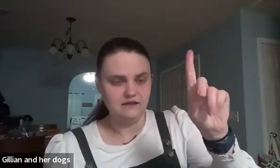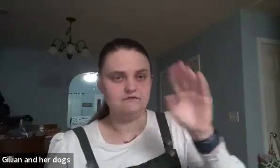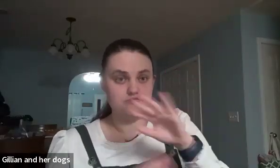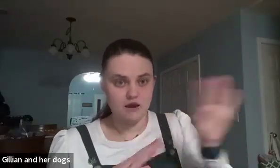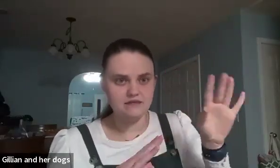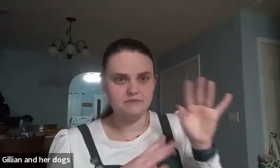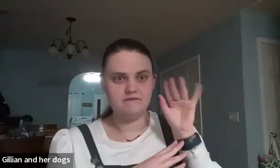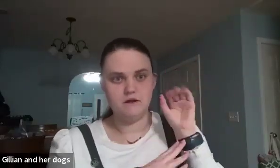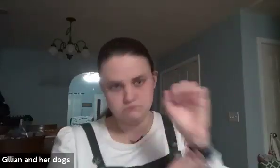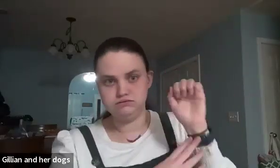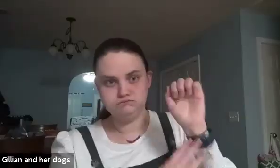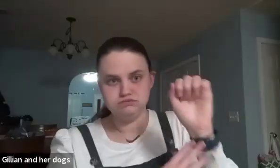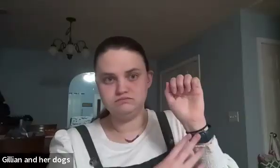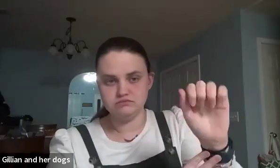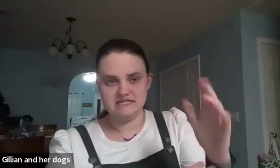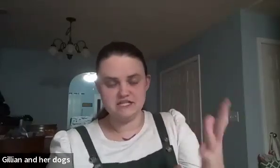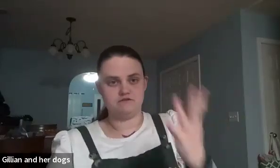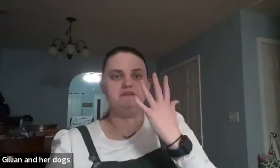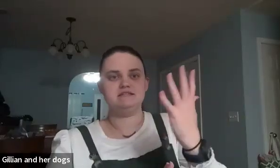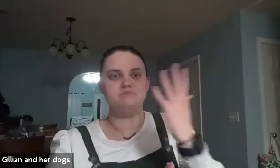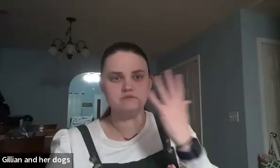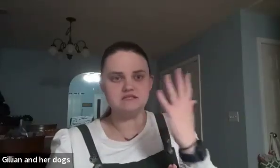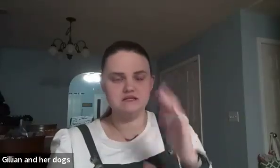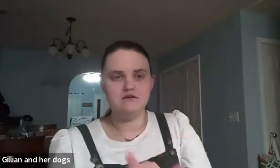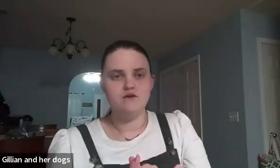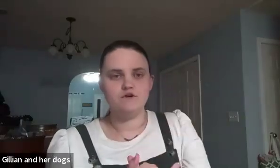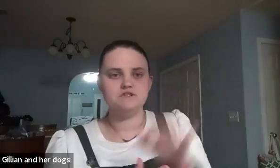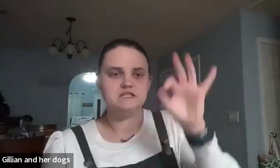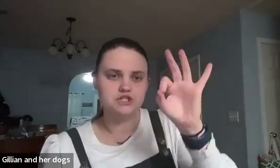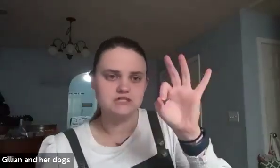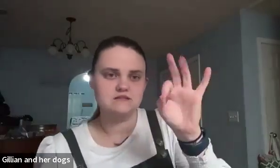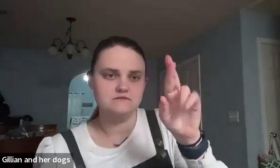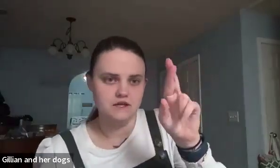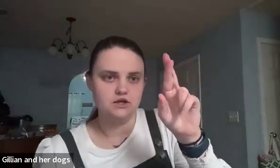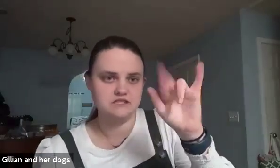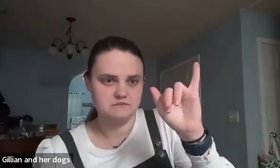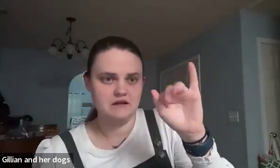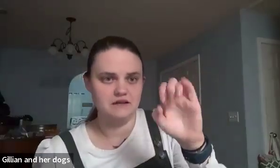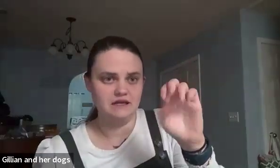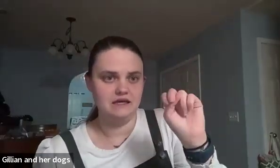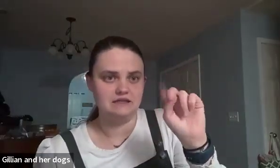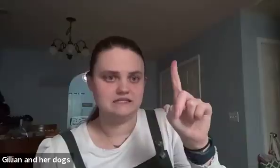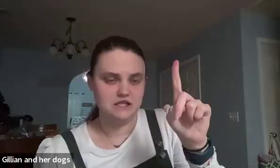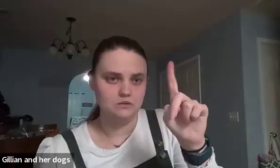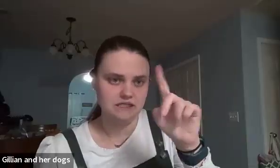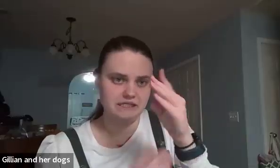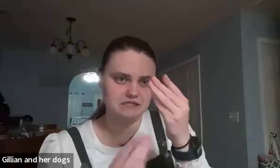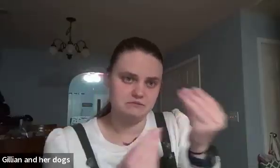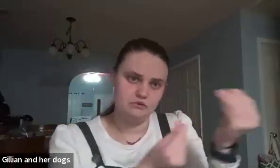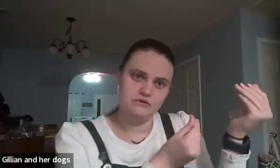FRIEND, friend, being very is in your face bouncing versus just fingers spelling it slowly and